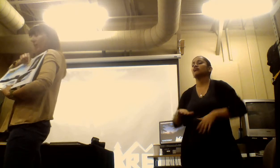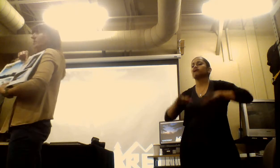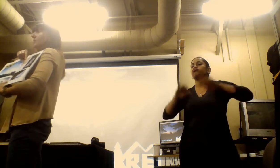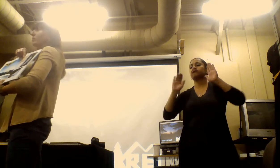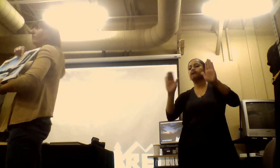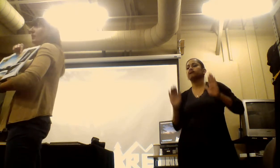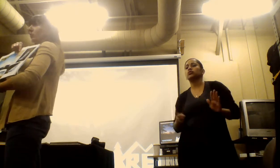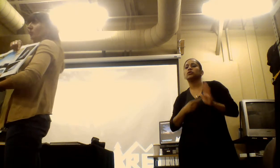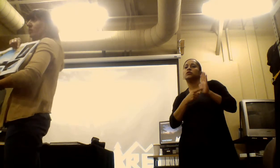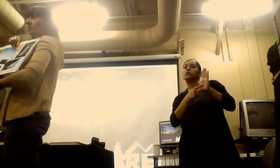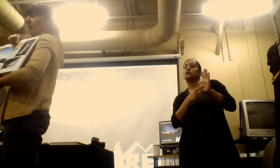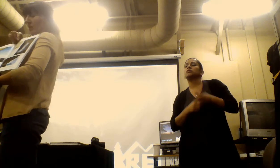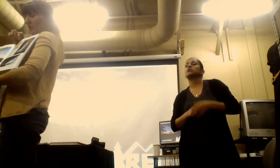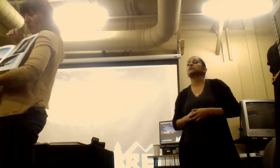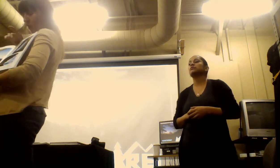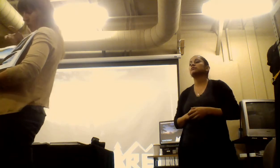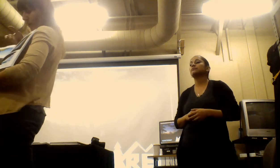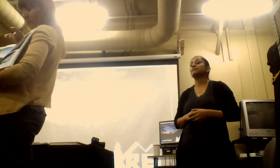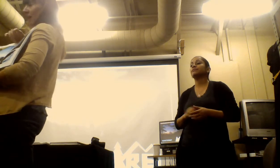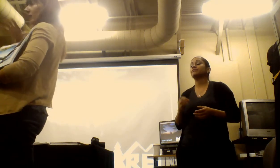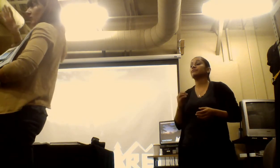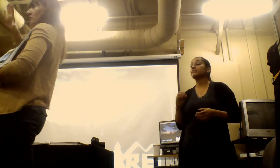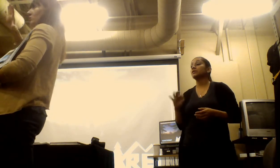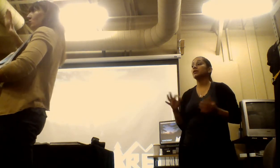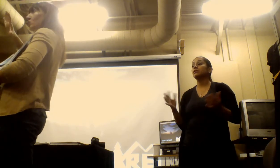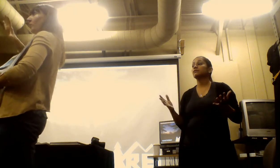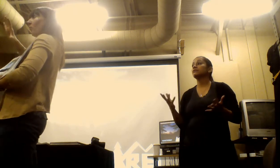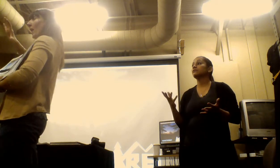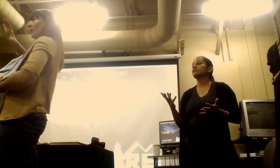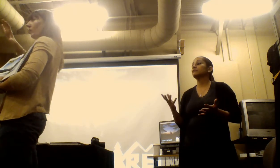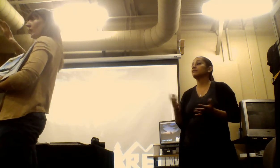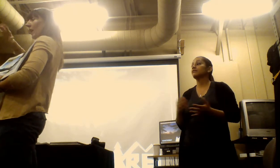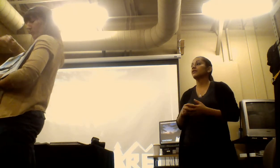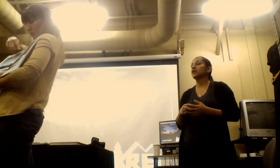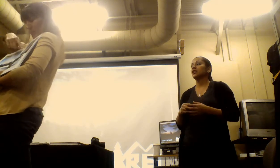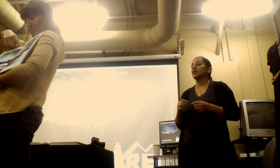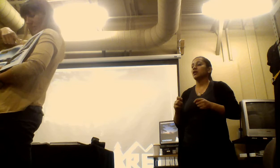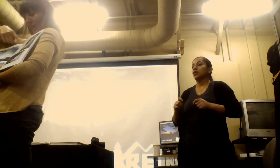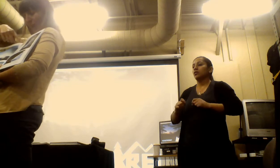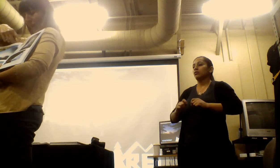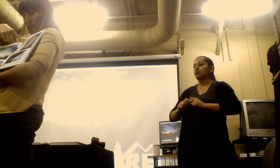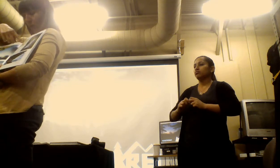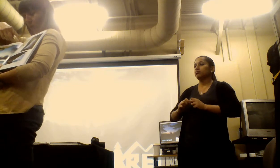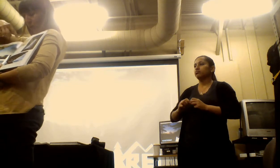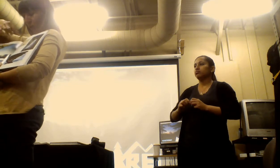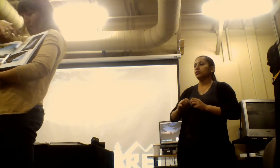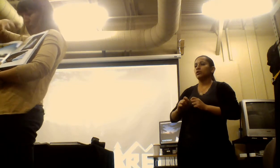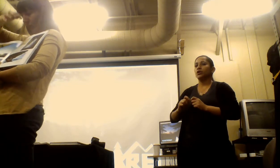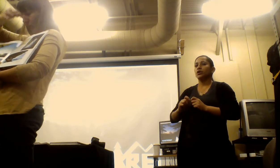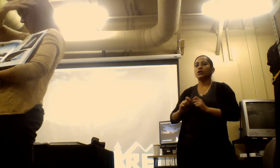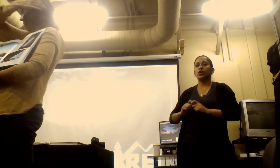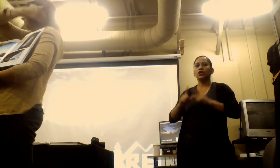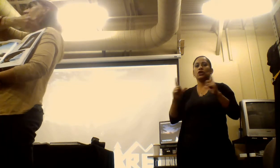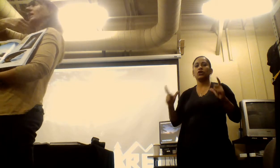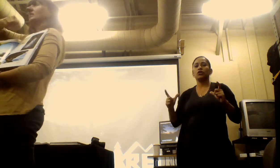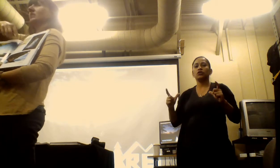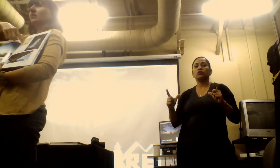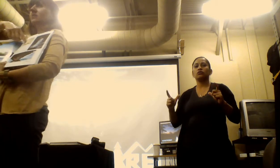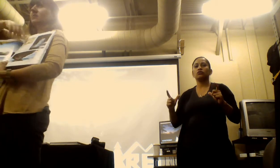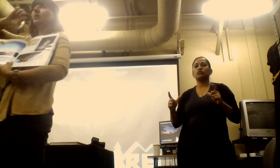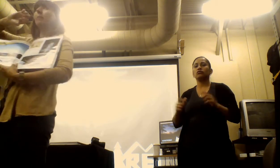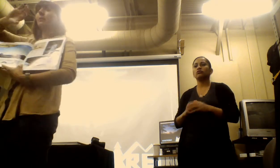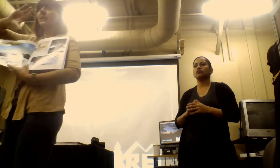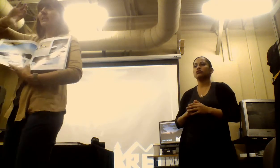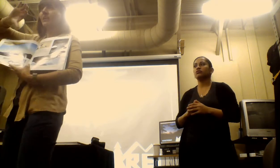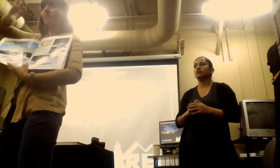of depth of field. So in that super wide open aperture, because that owl or falcon or whatever that